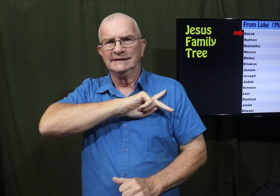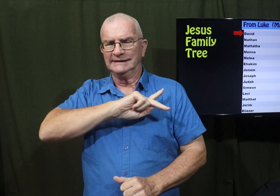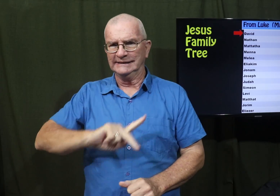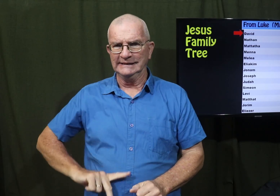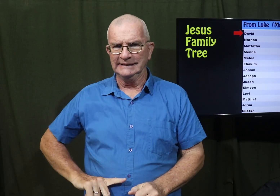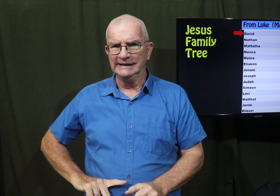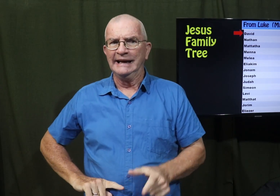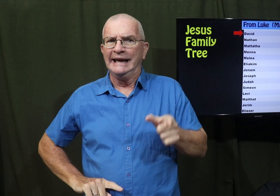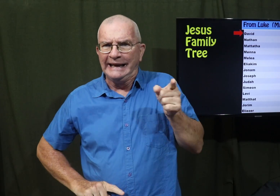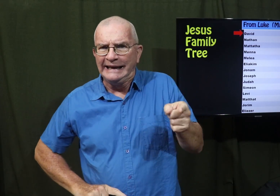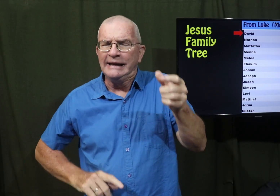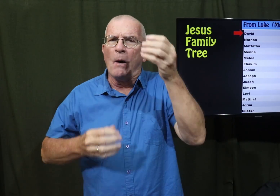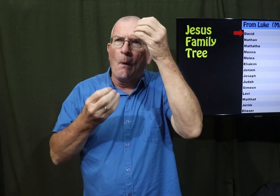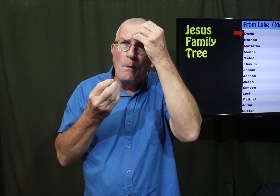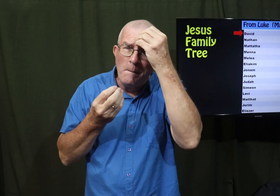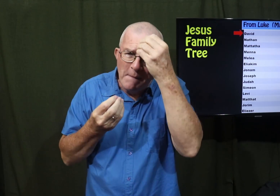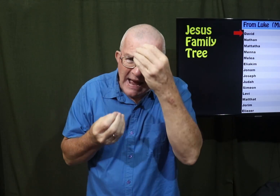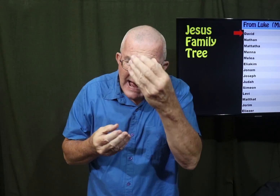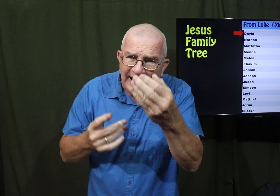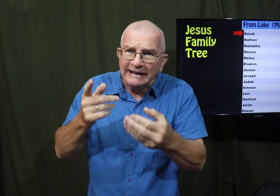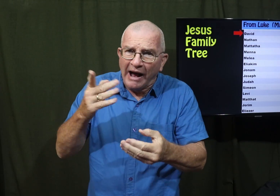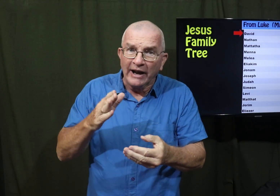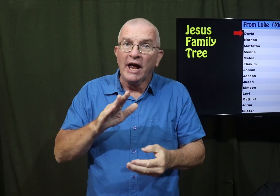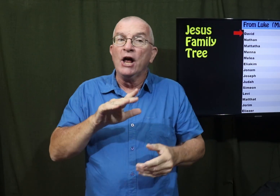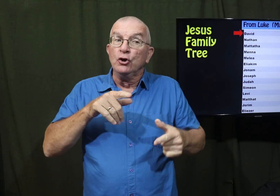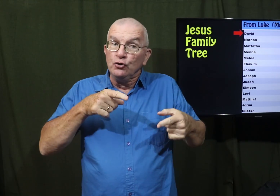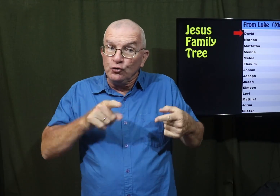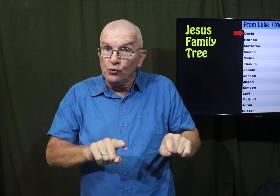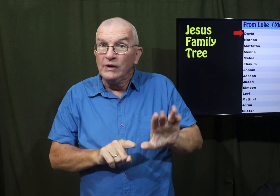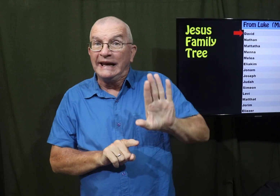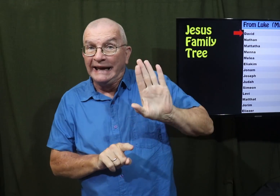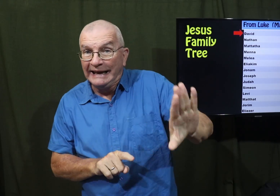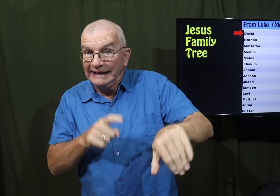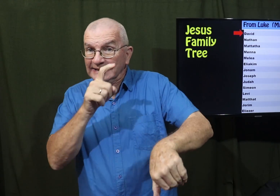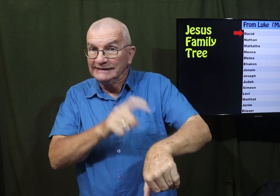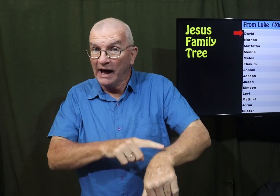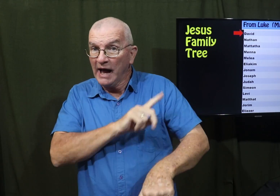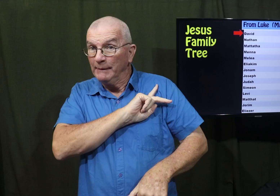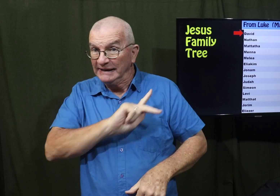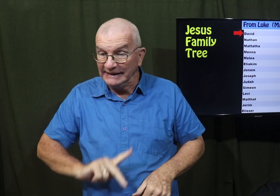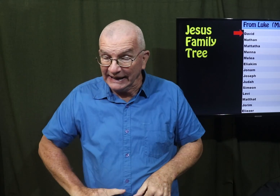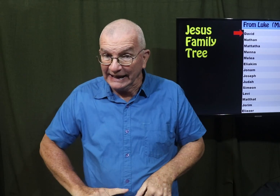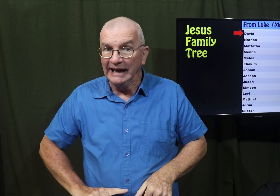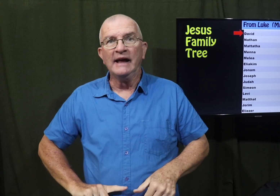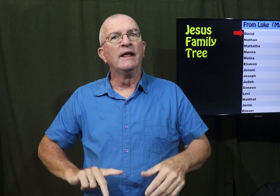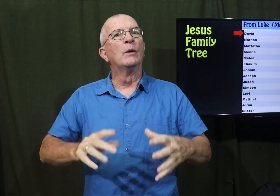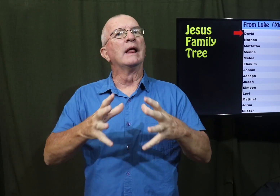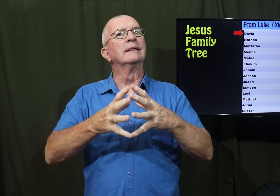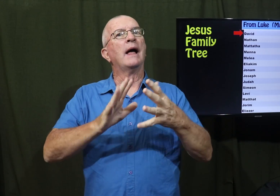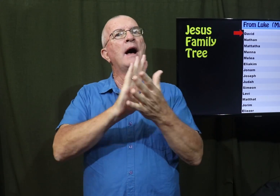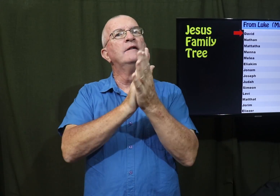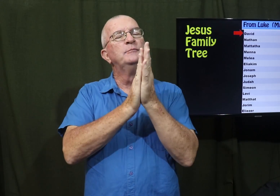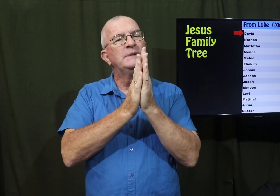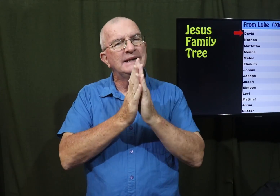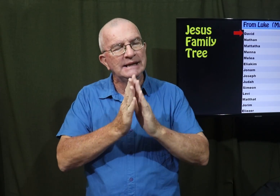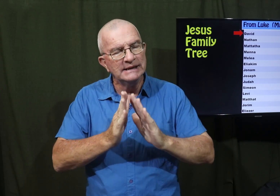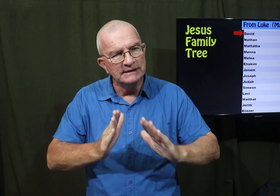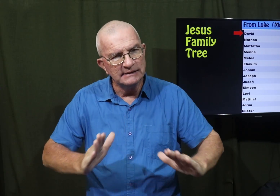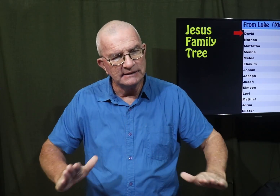king. He obeyed God and during his time as king there was a lot of peace